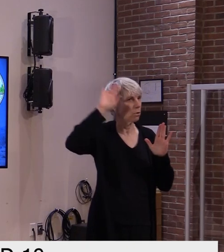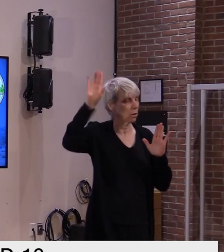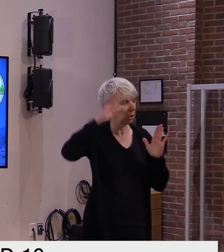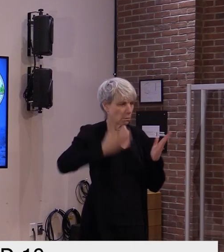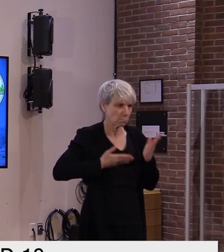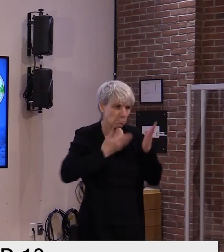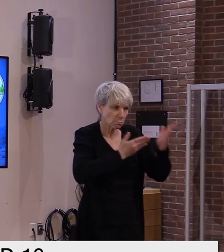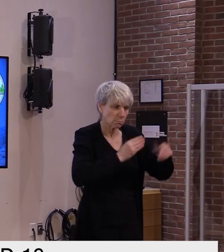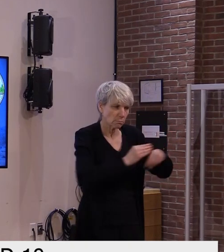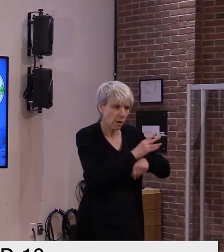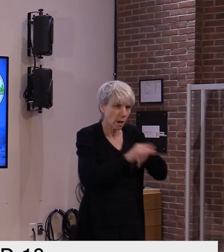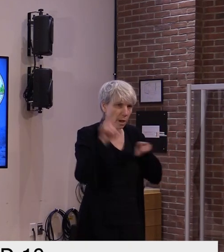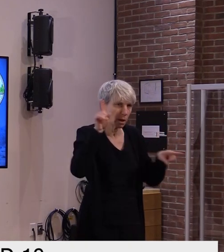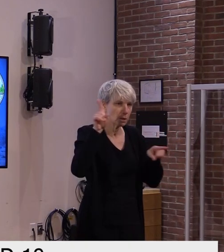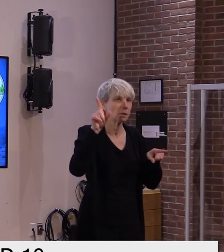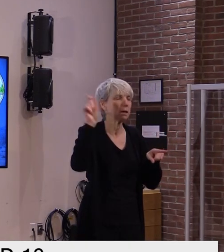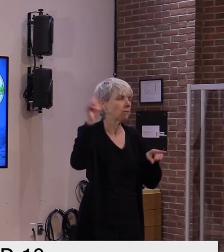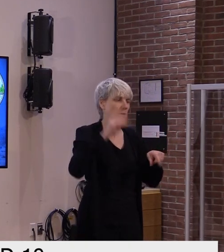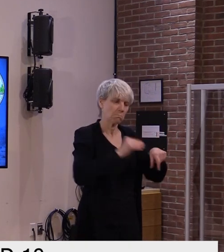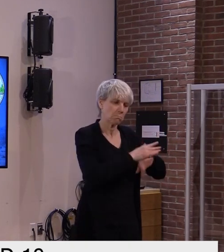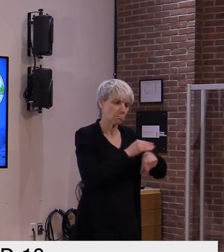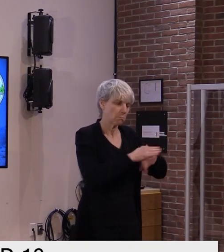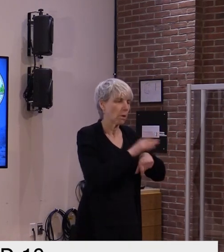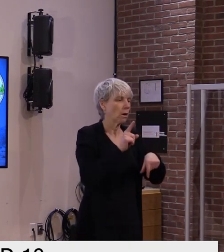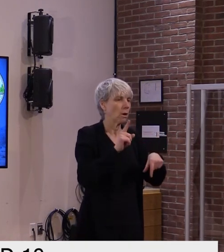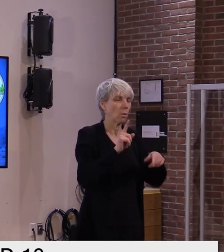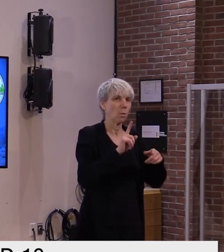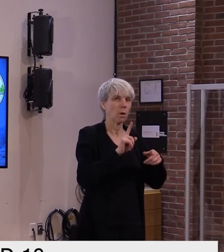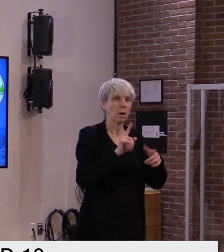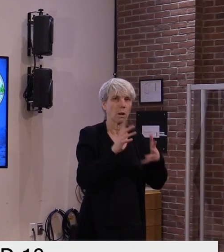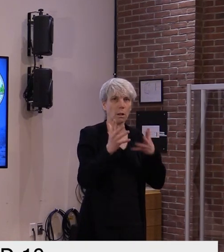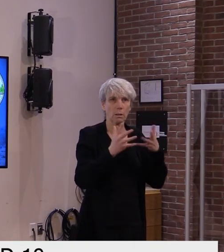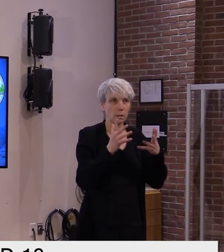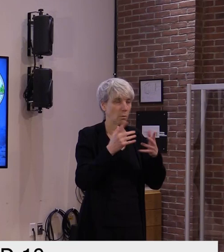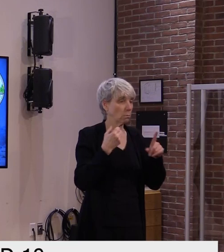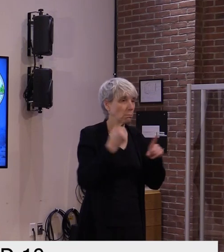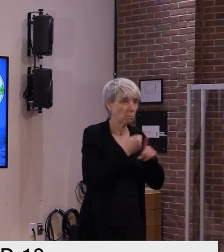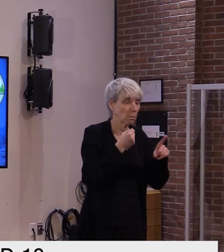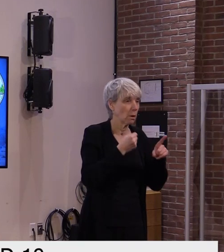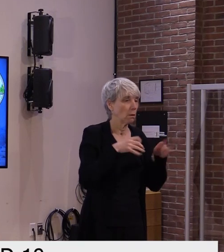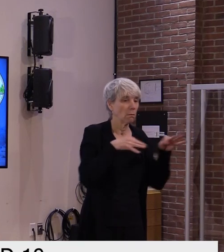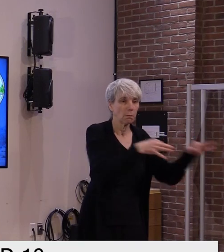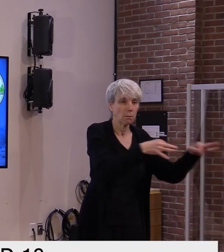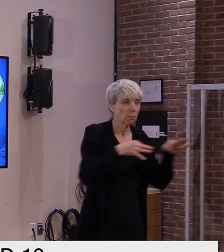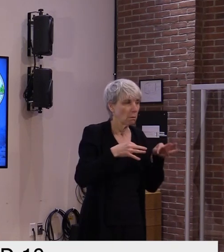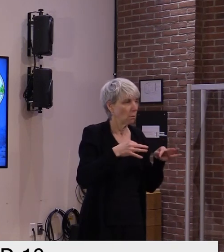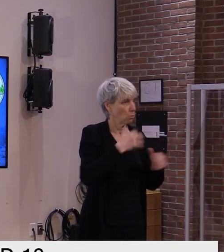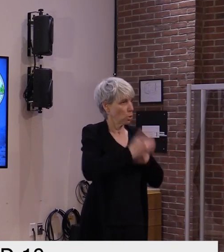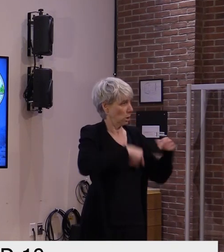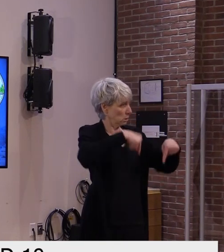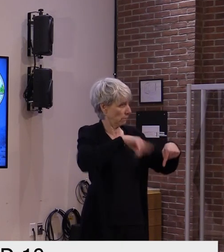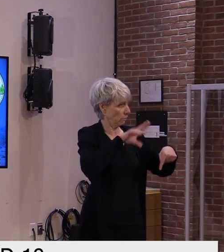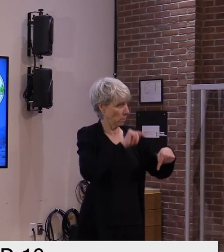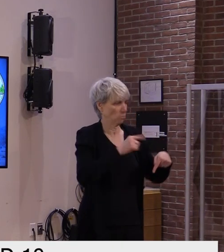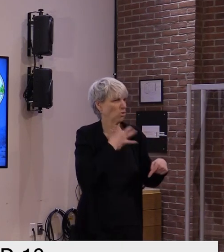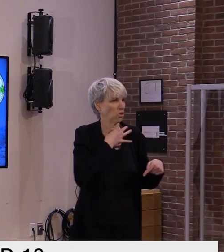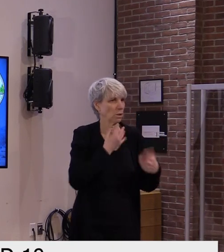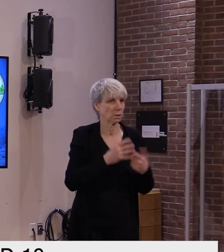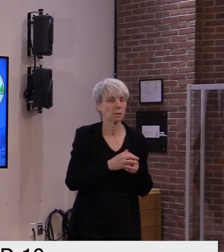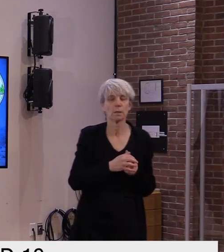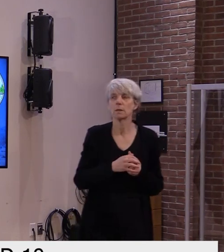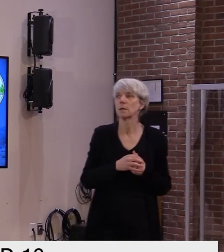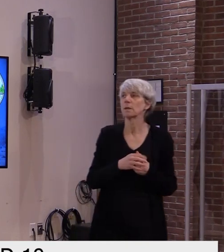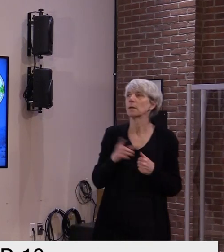change sort of how fast the state is able to administer. Yeah, no,